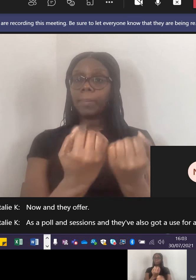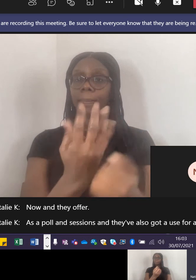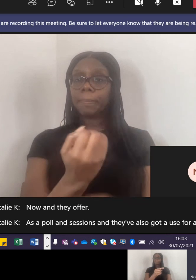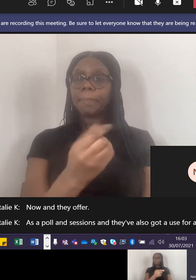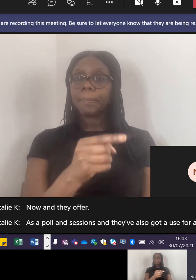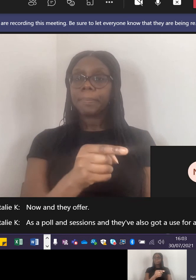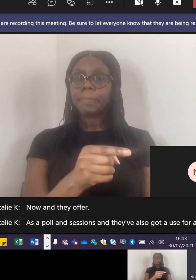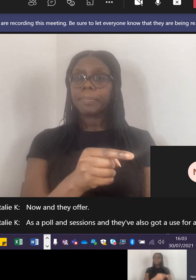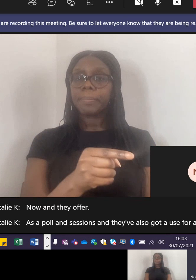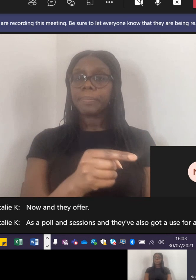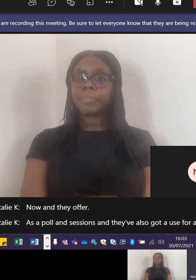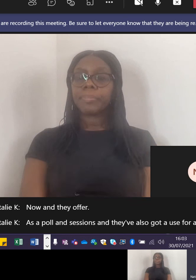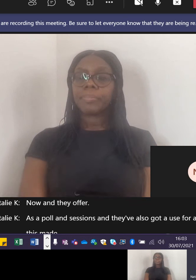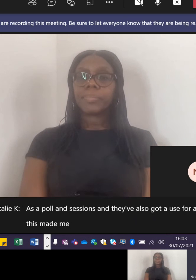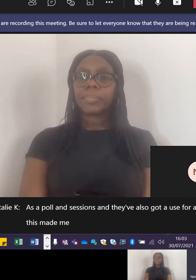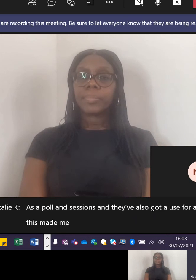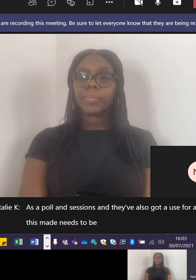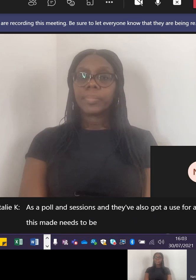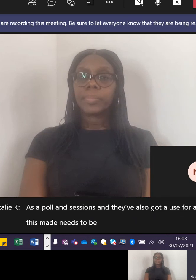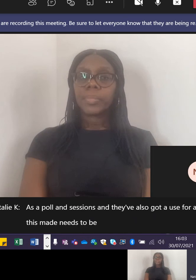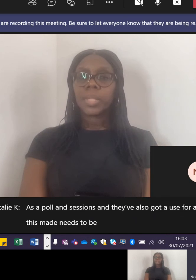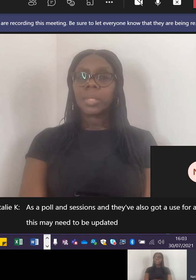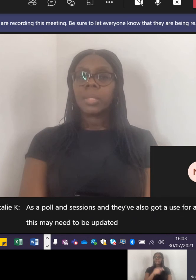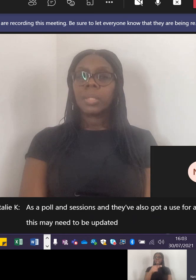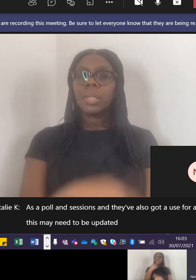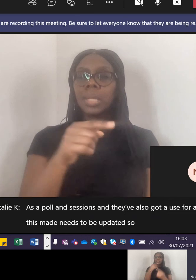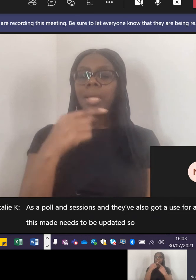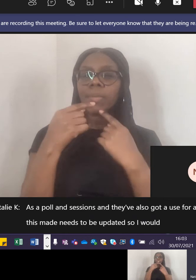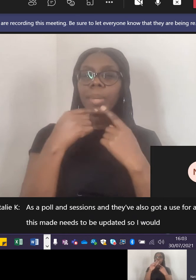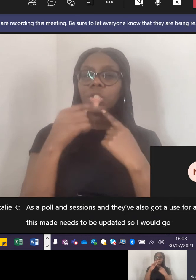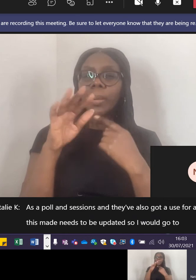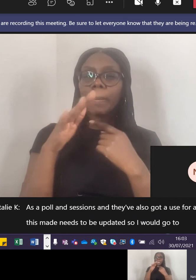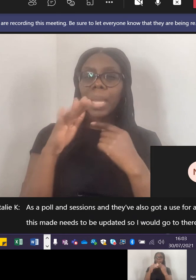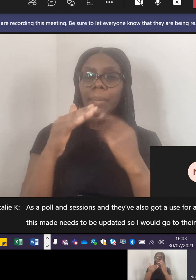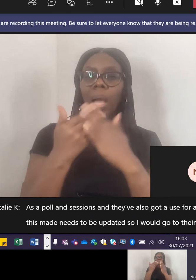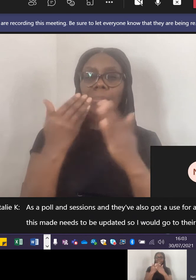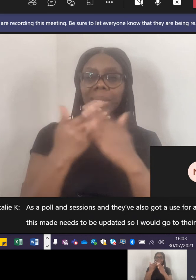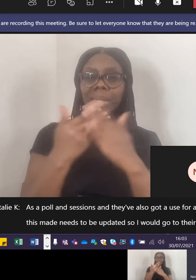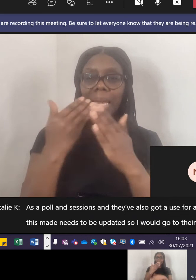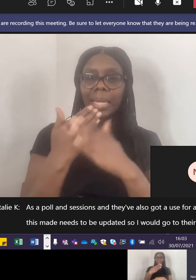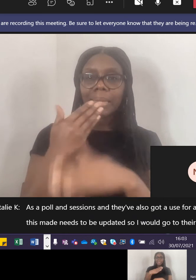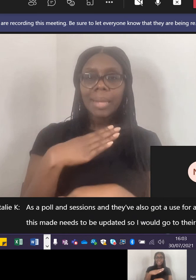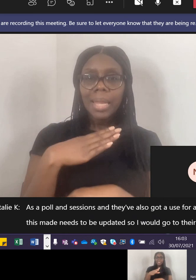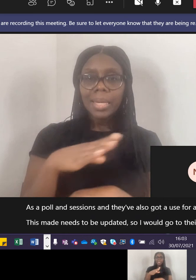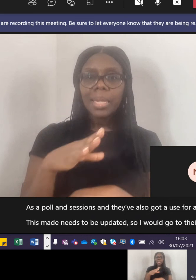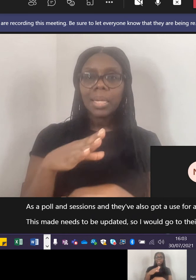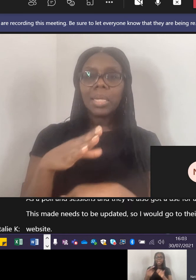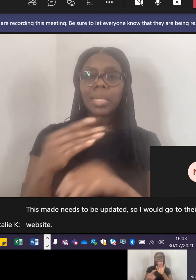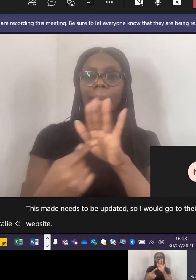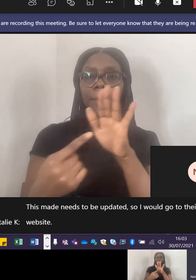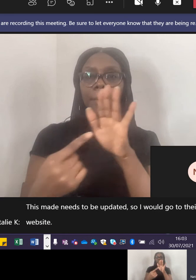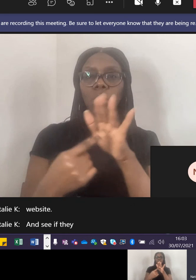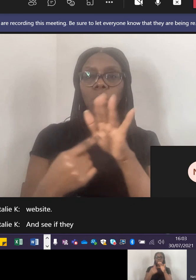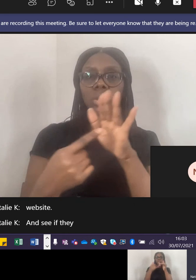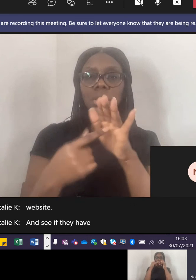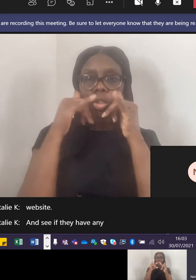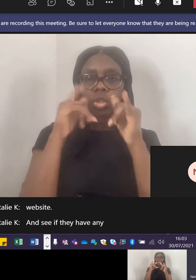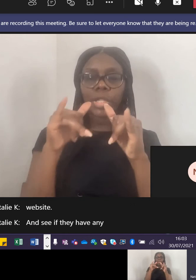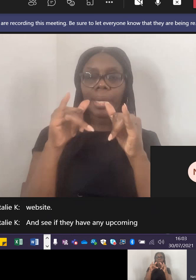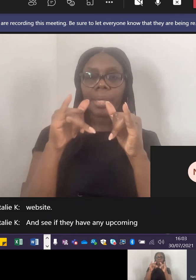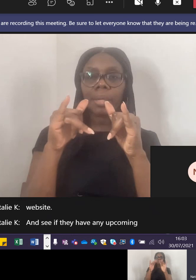This may need to be updated, so I would go to their main website and see if they have any